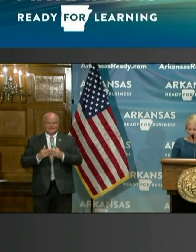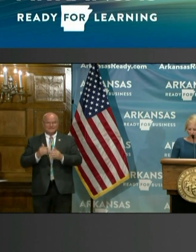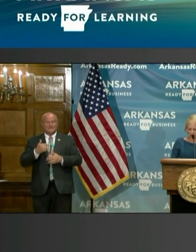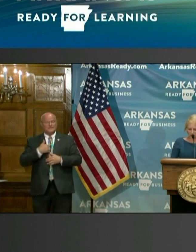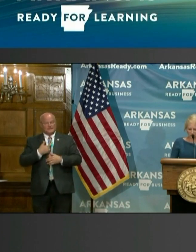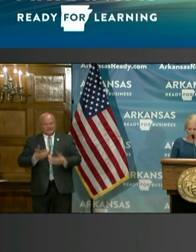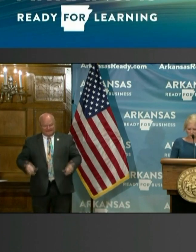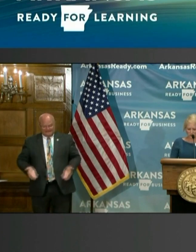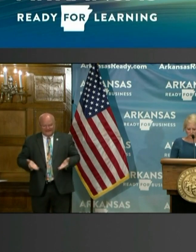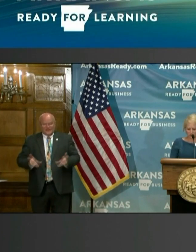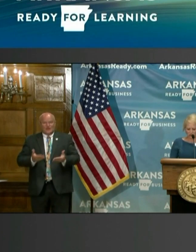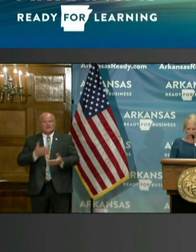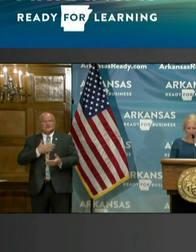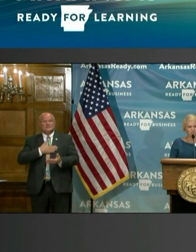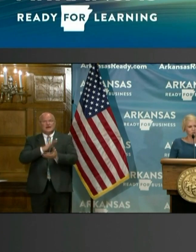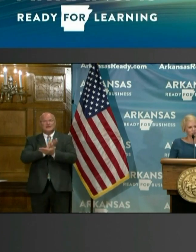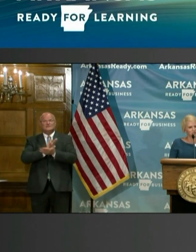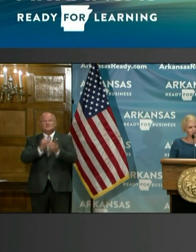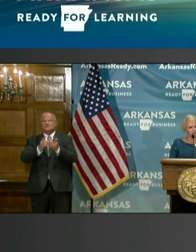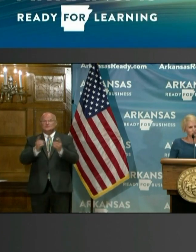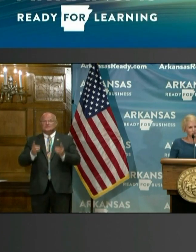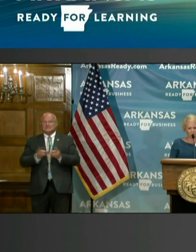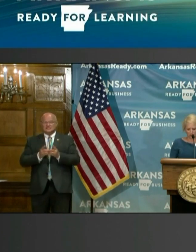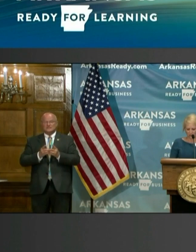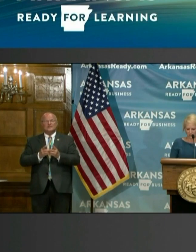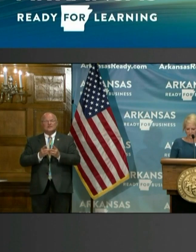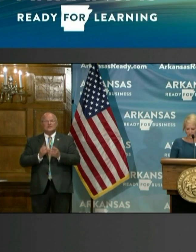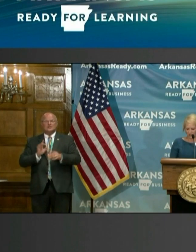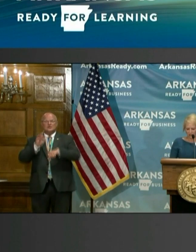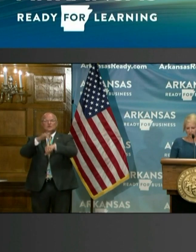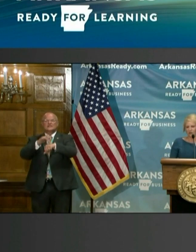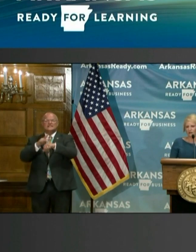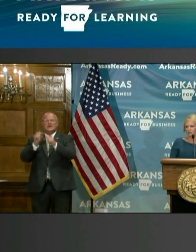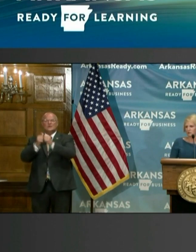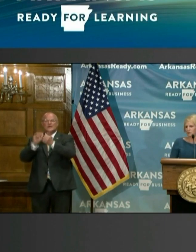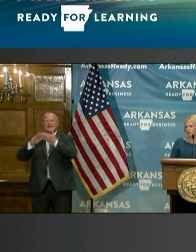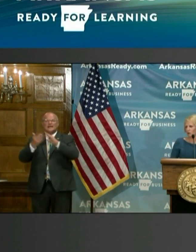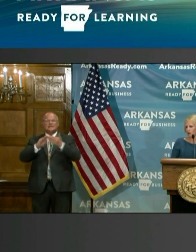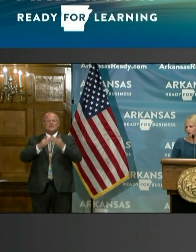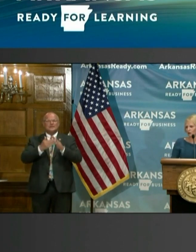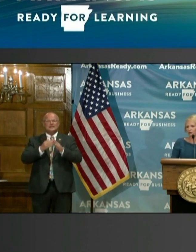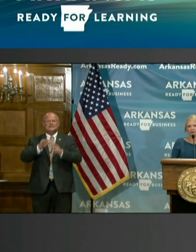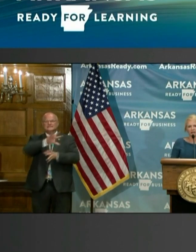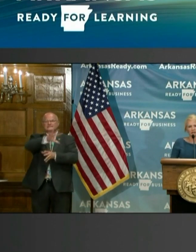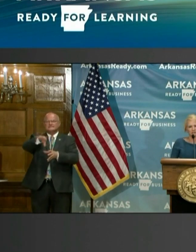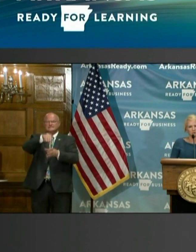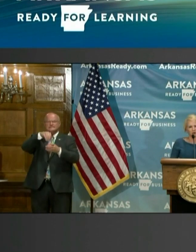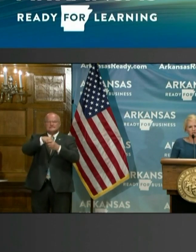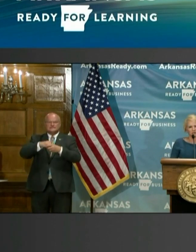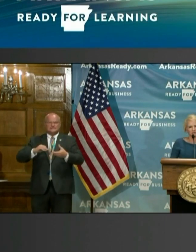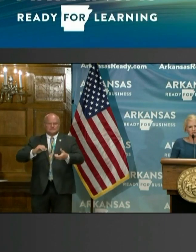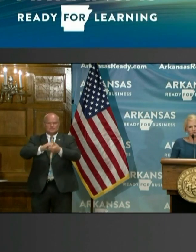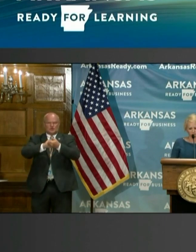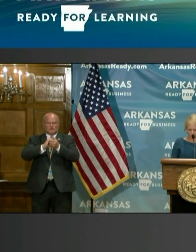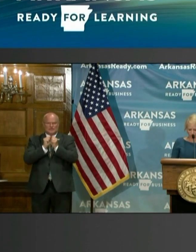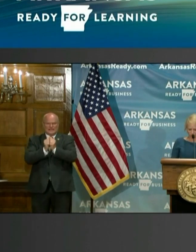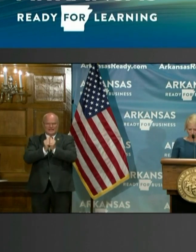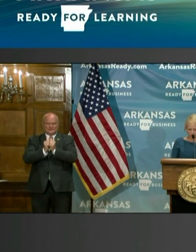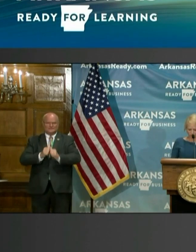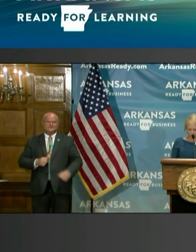want to encourage my school district colleagues to reach out to their communities and invite them to be a partner in this